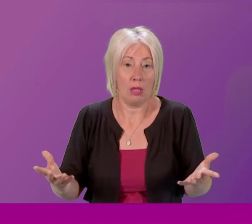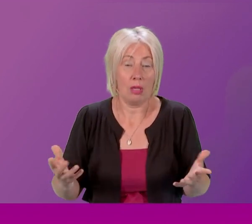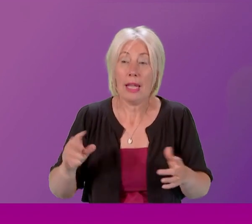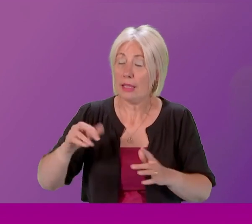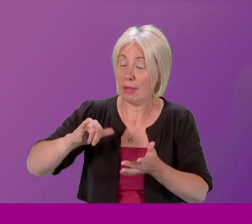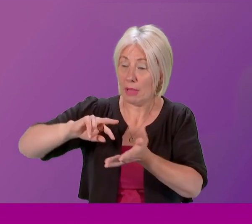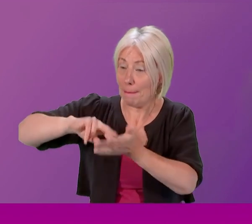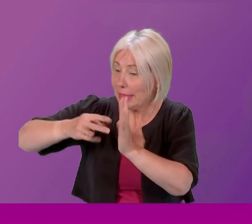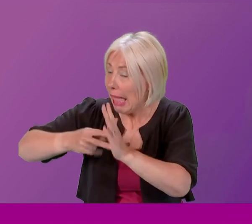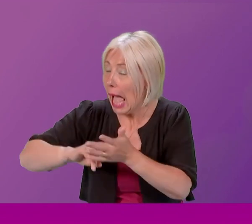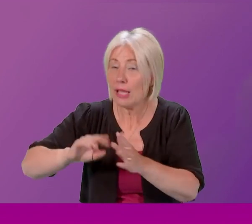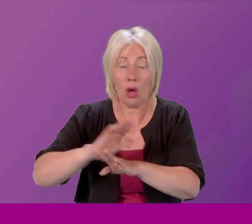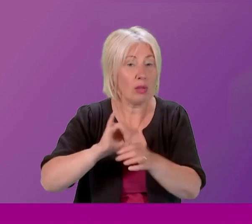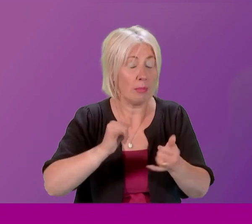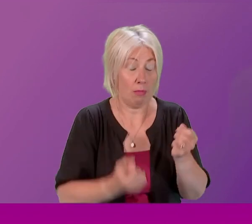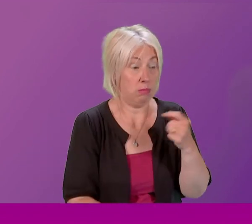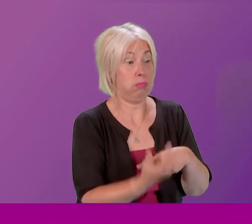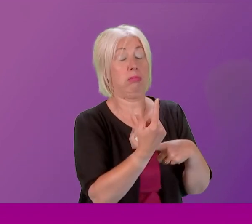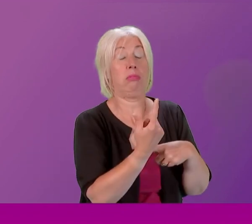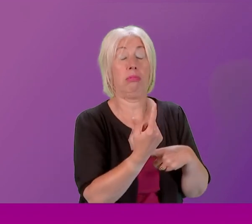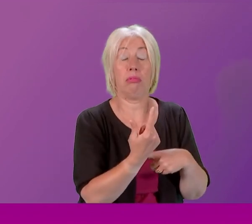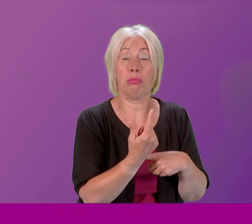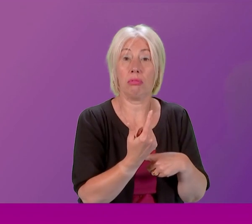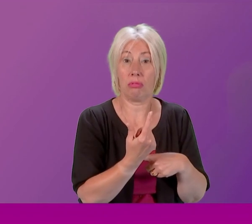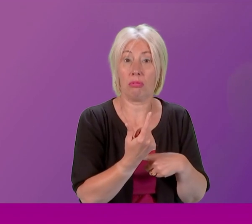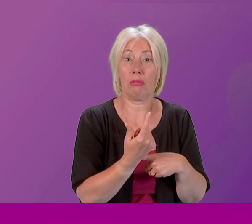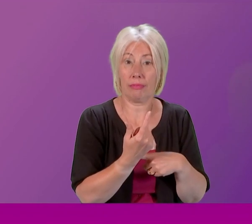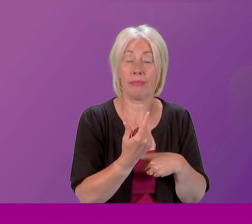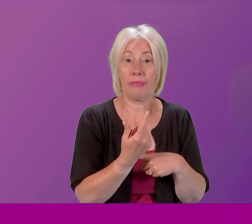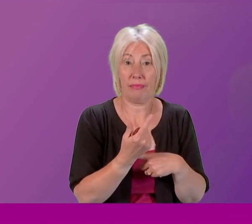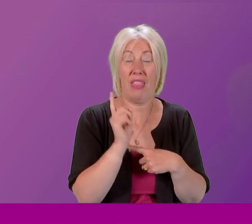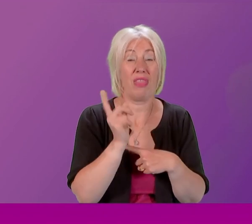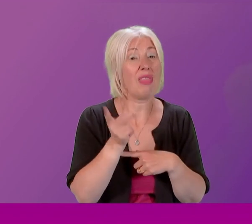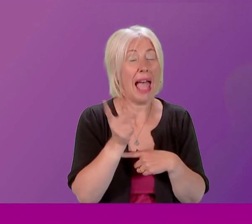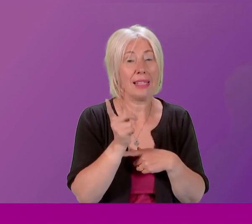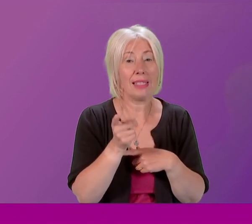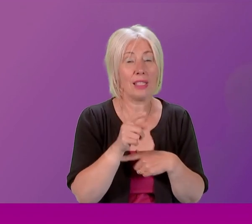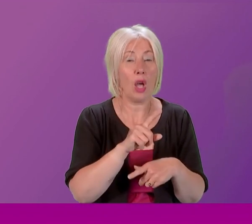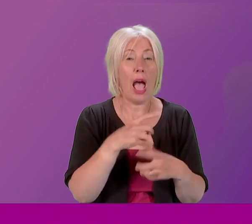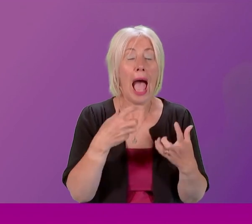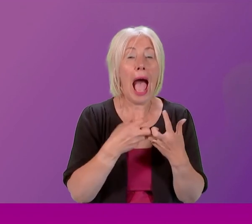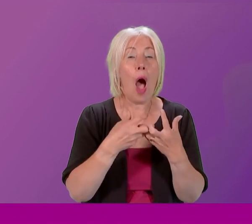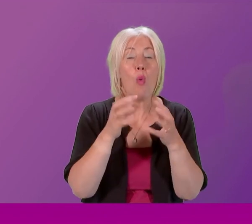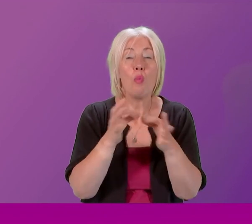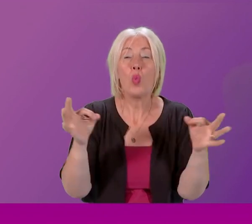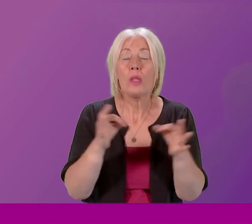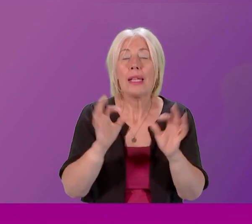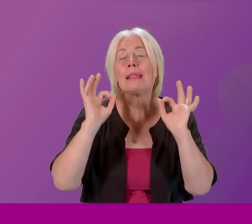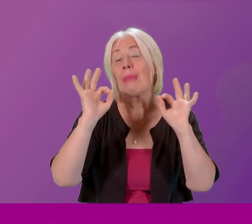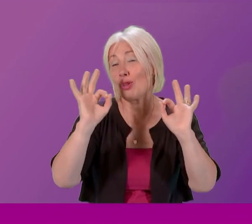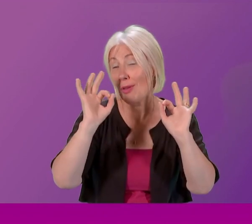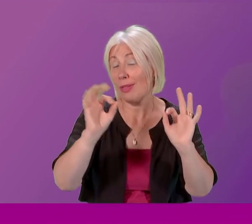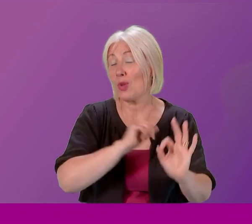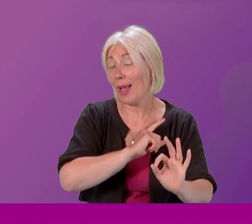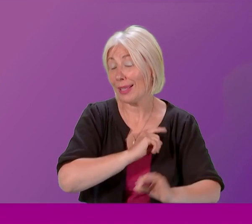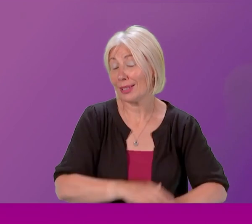planned, sometimes unplanned. And I think that's what makes music so special.